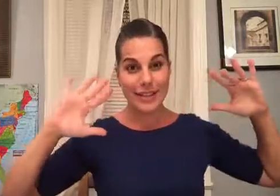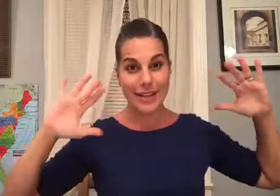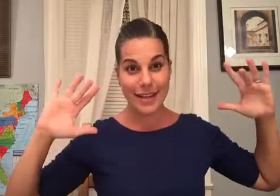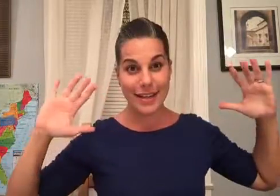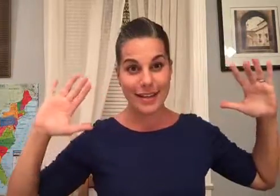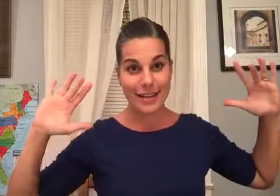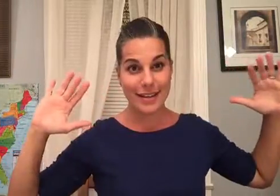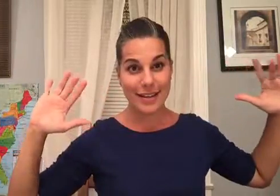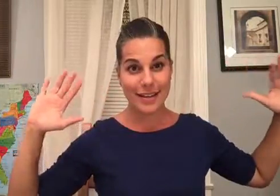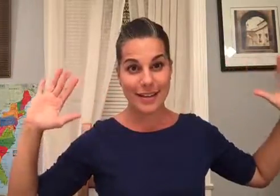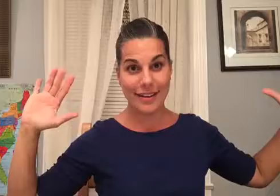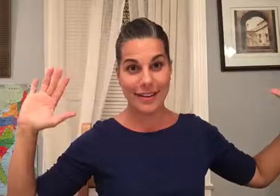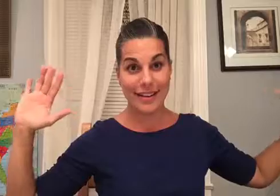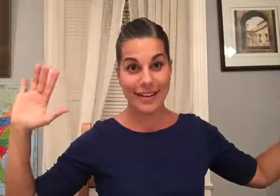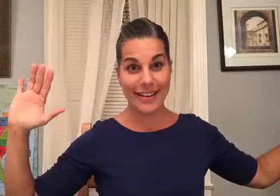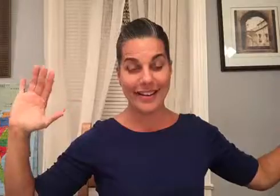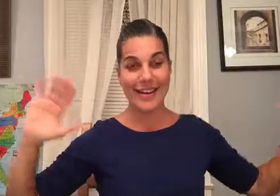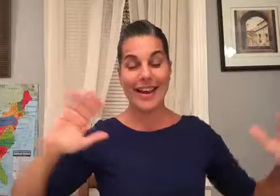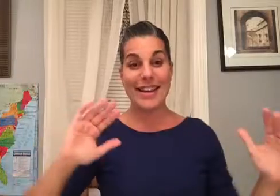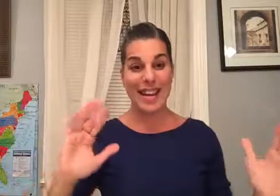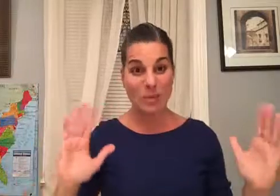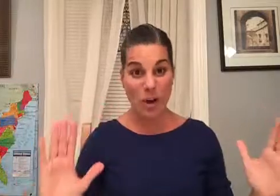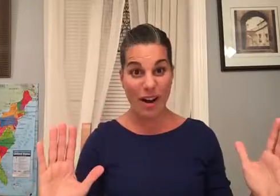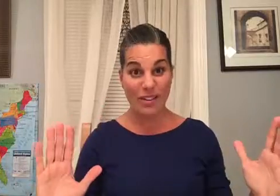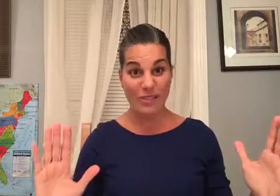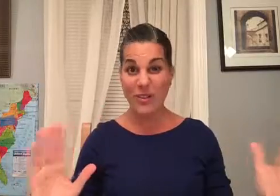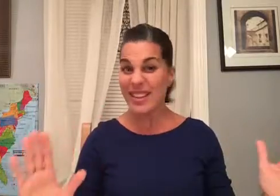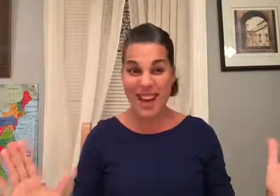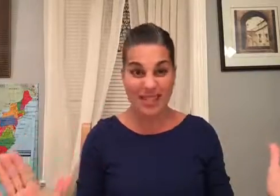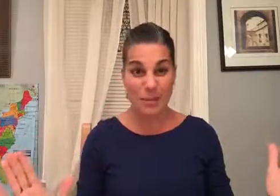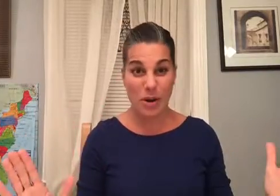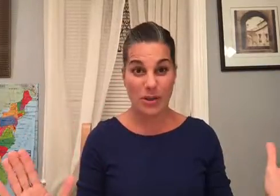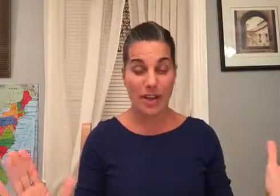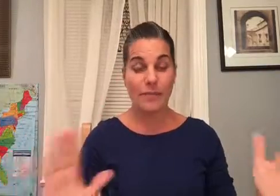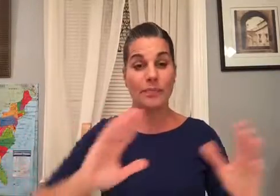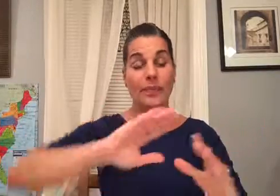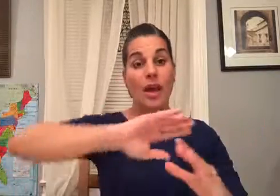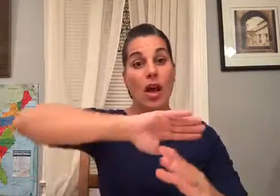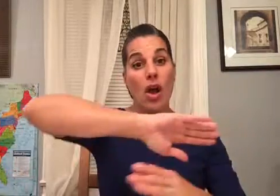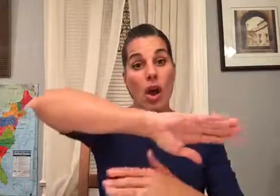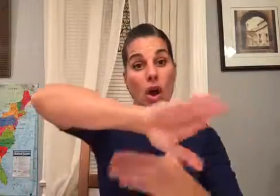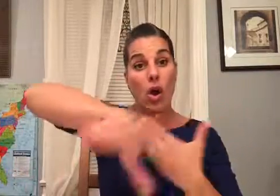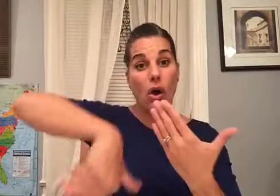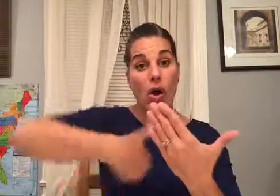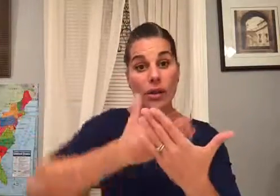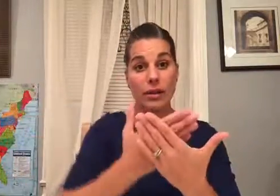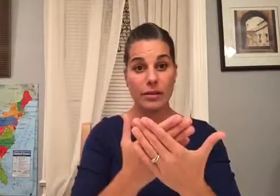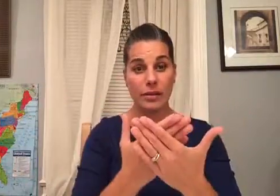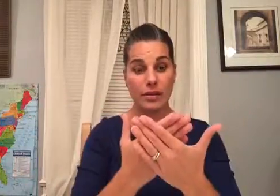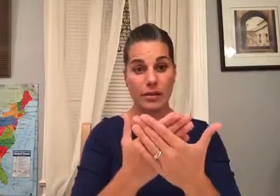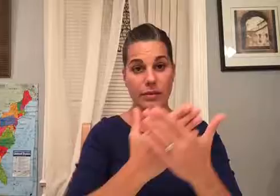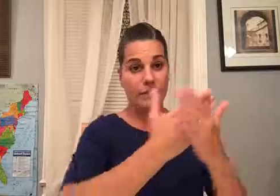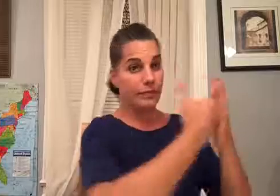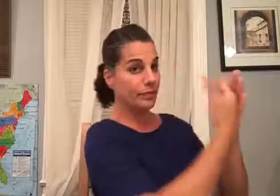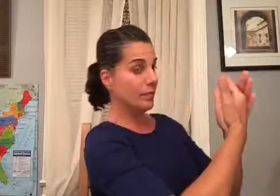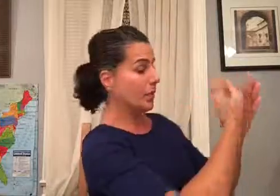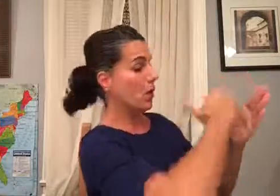majesty. Good. Next part. You guys got this part already. All,